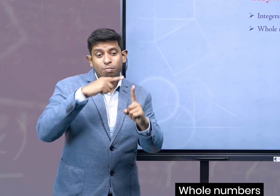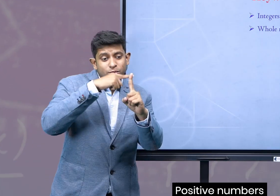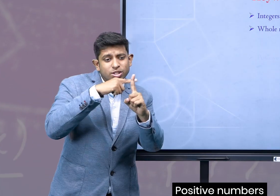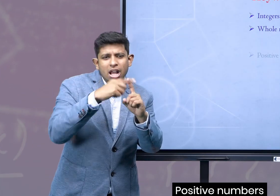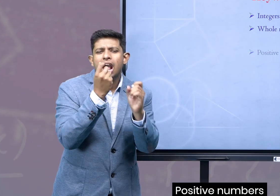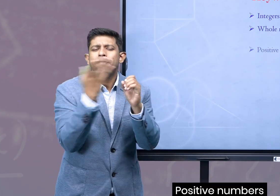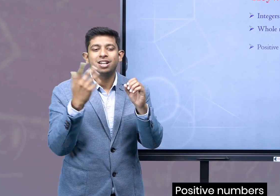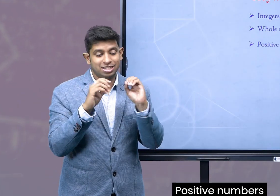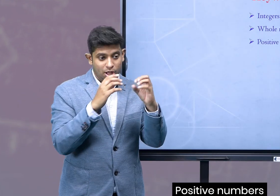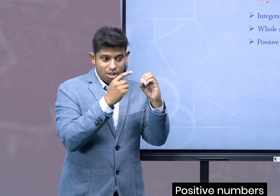positive numbers,